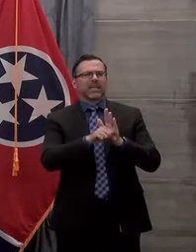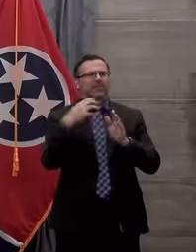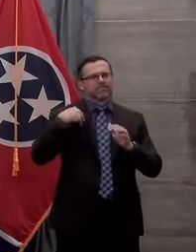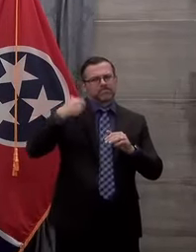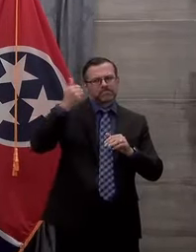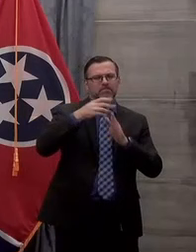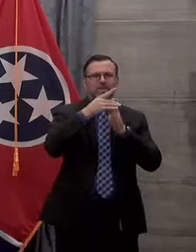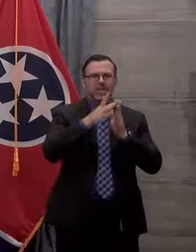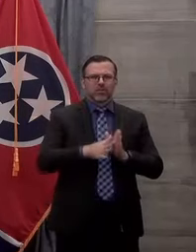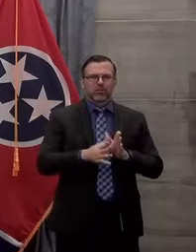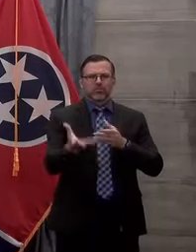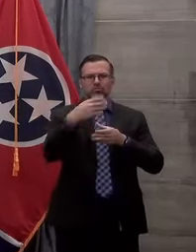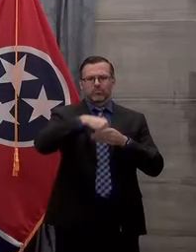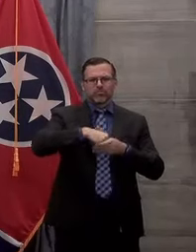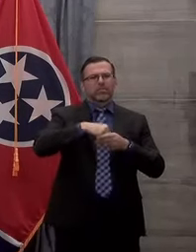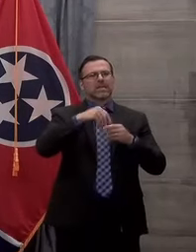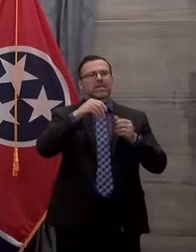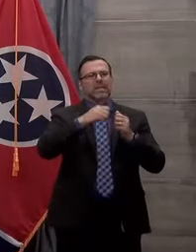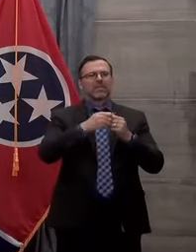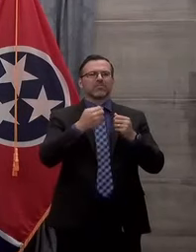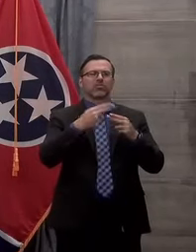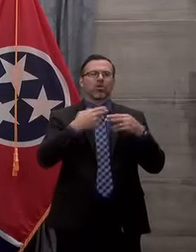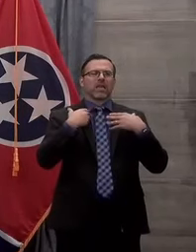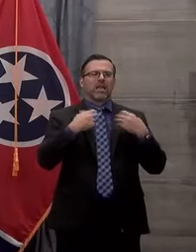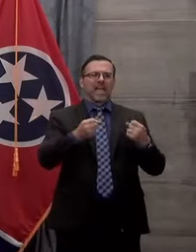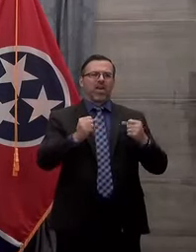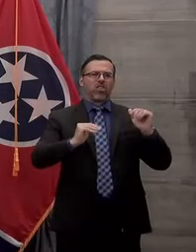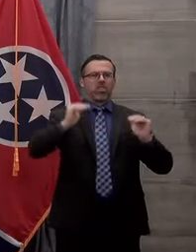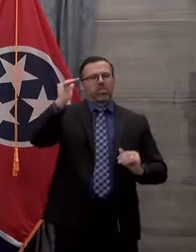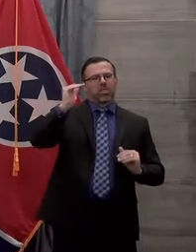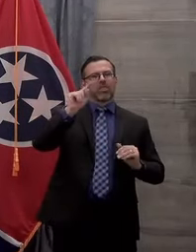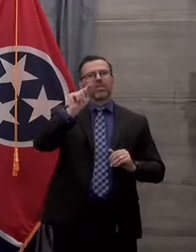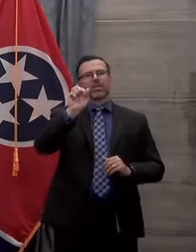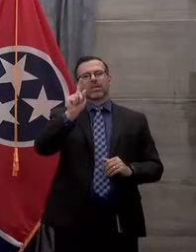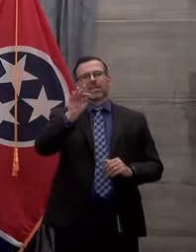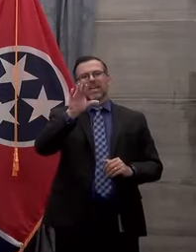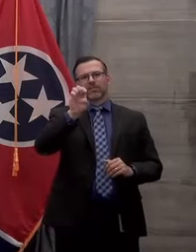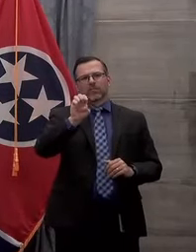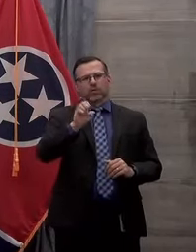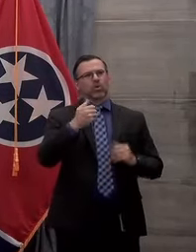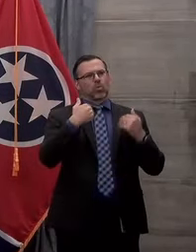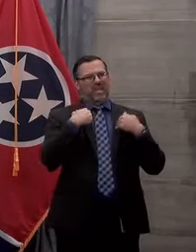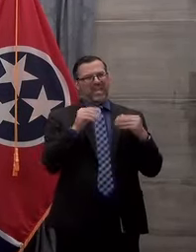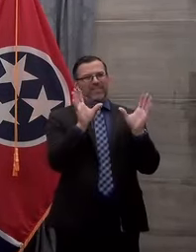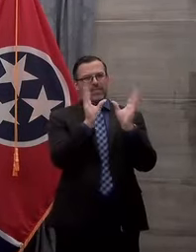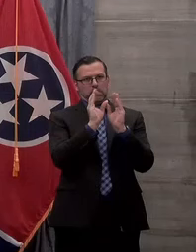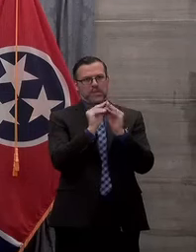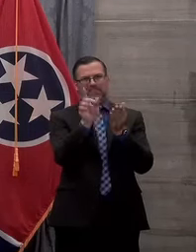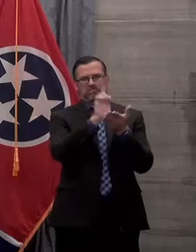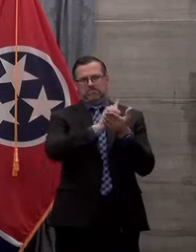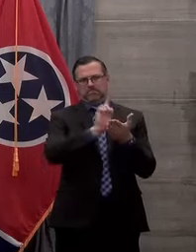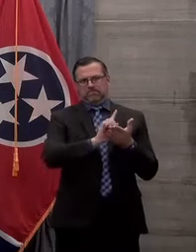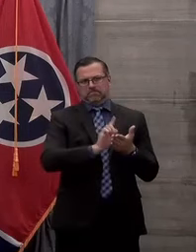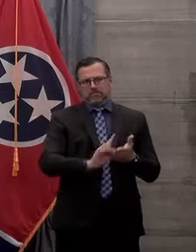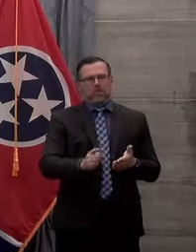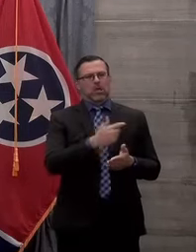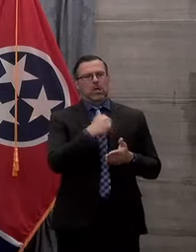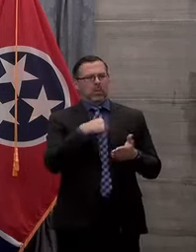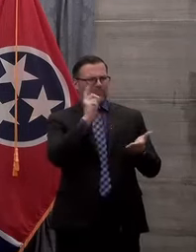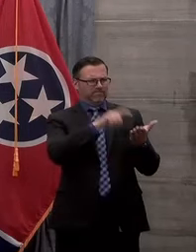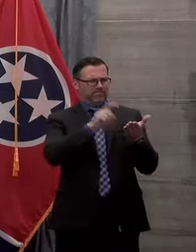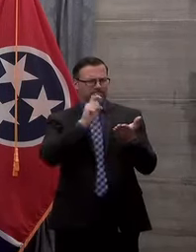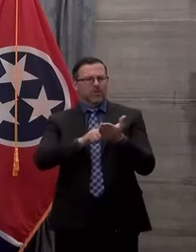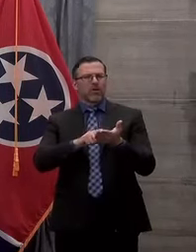Disparities Task Force. This meeting of the task force occurs weekly and has revealed and uncovered many